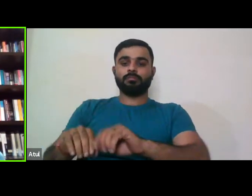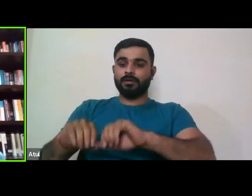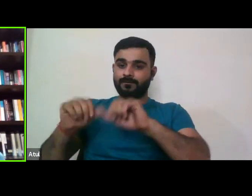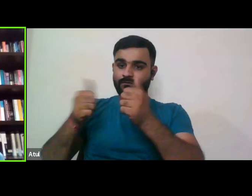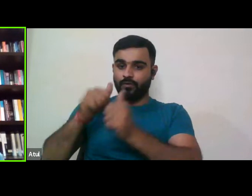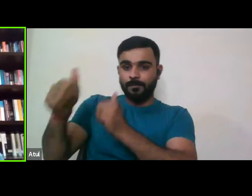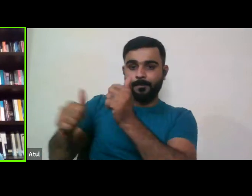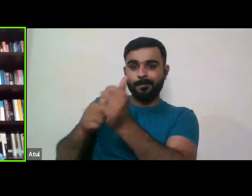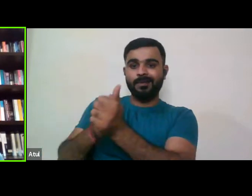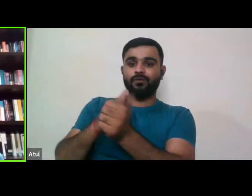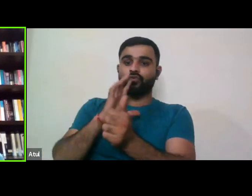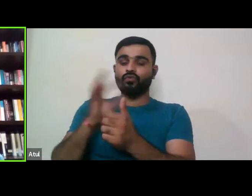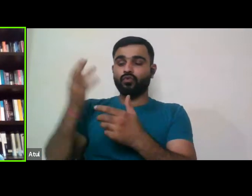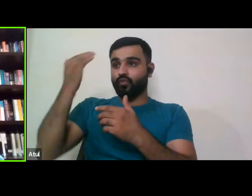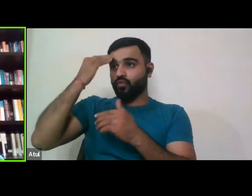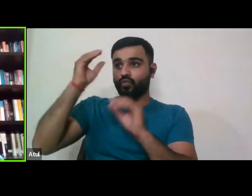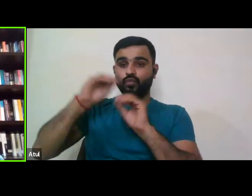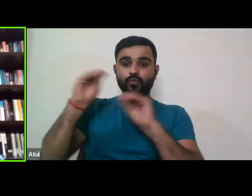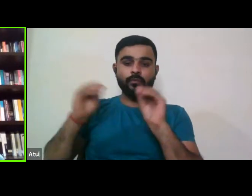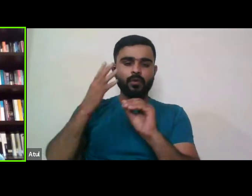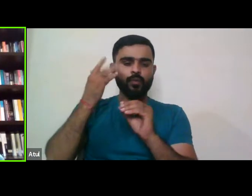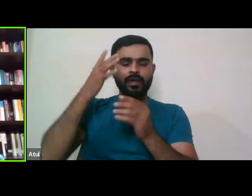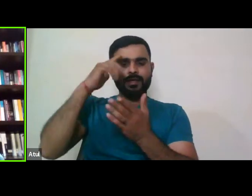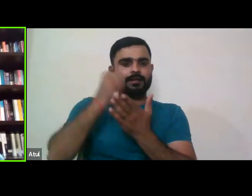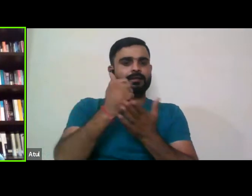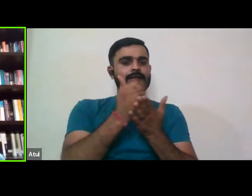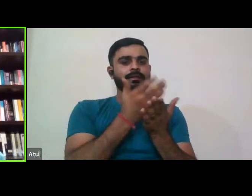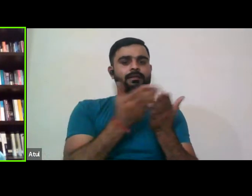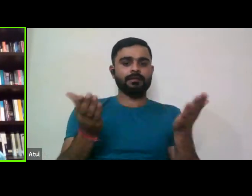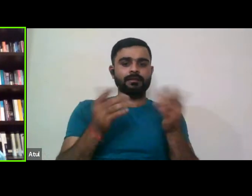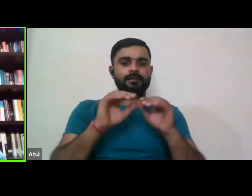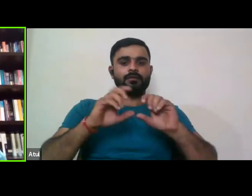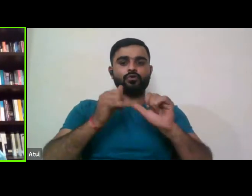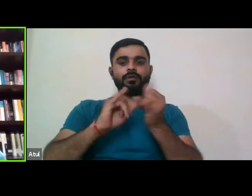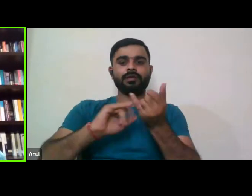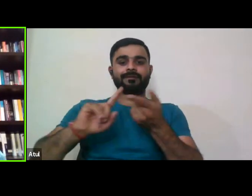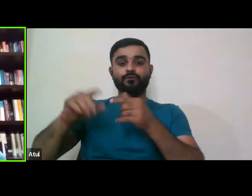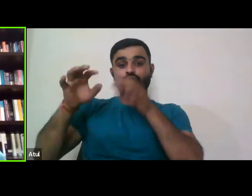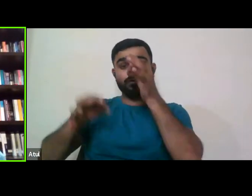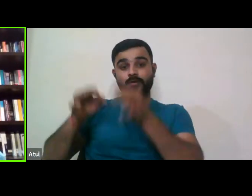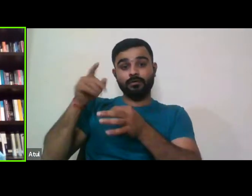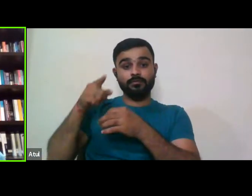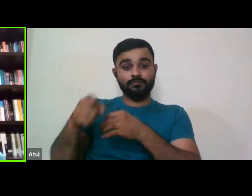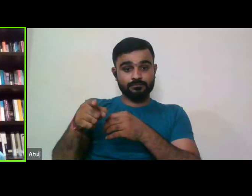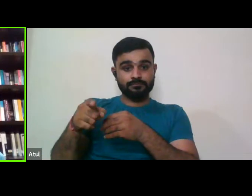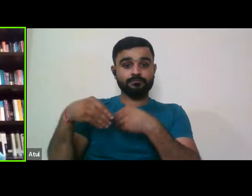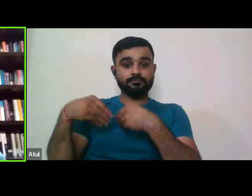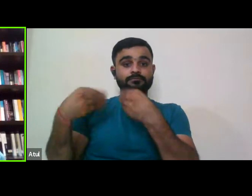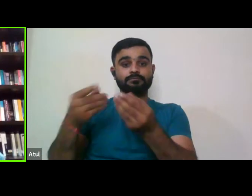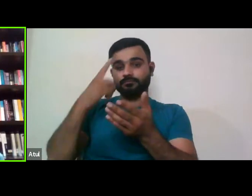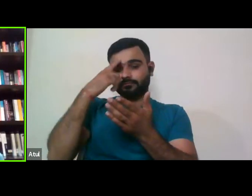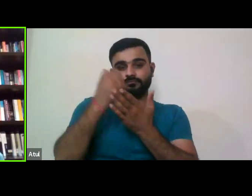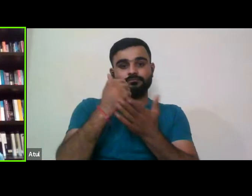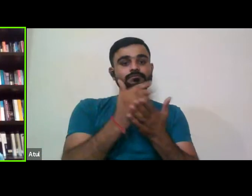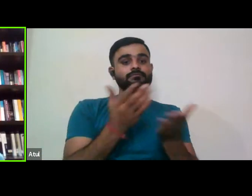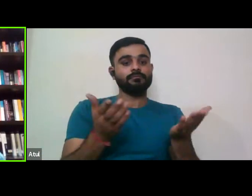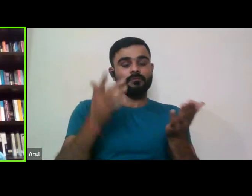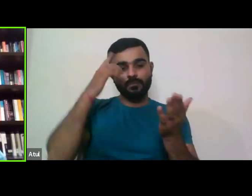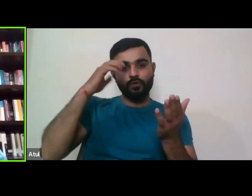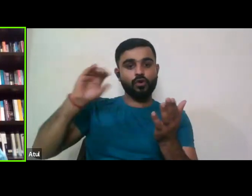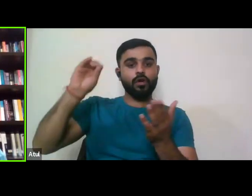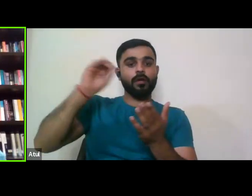the back end, and you don't really get to know why they're deciding these cases, because judges have to give their decisions and their